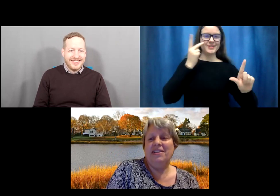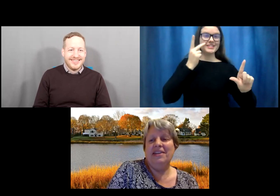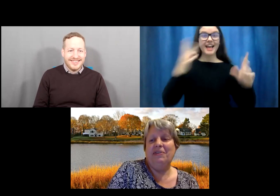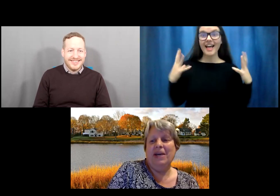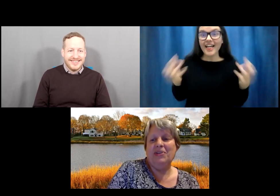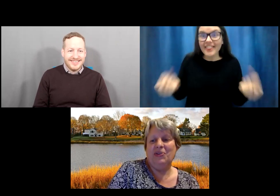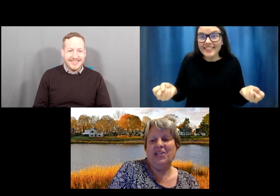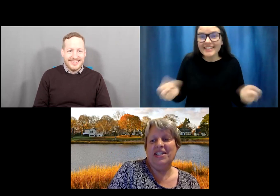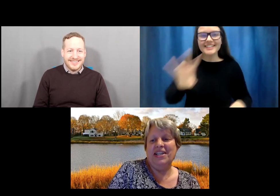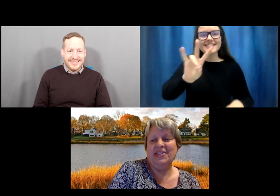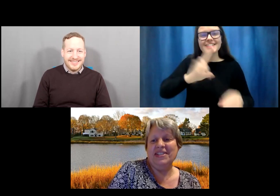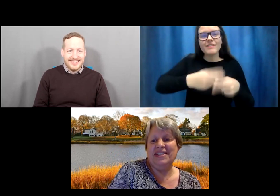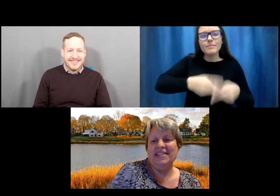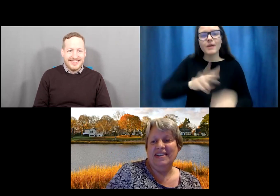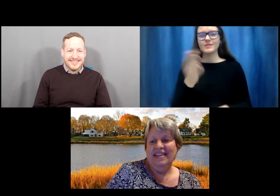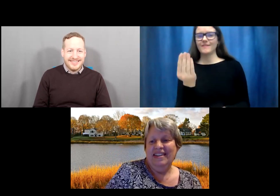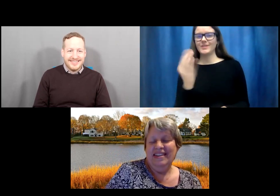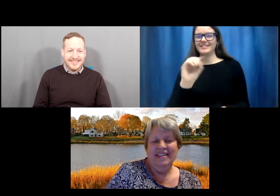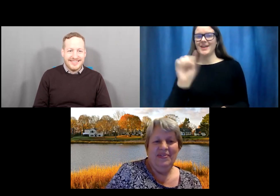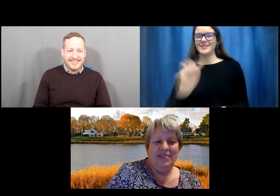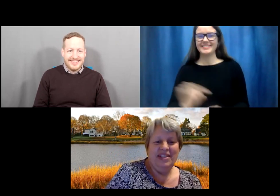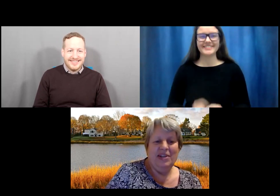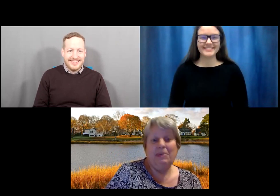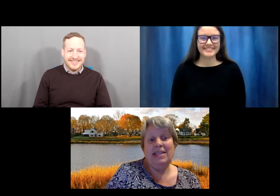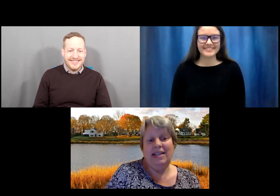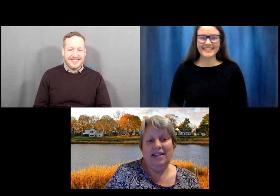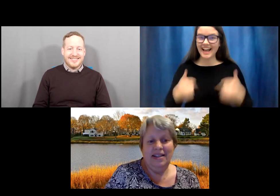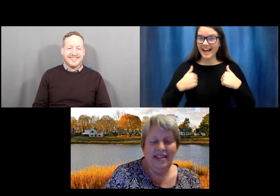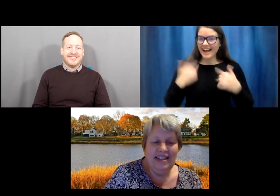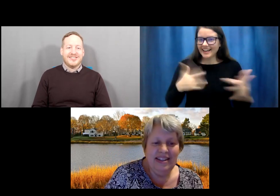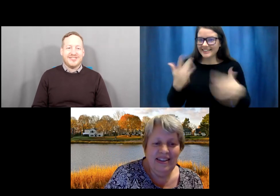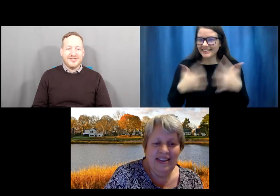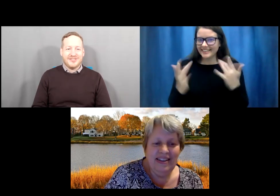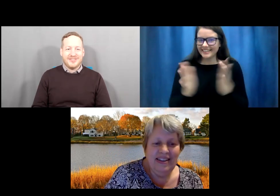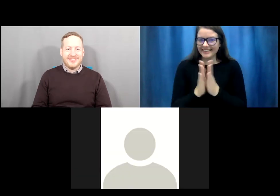Healthy, 7 pounds, 14 ounces. So I'm excited.